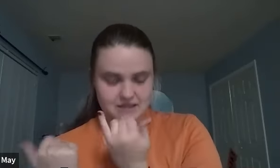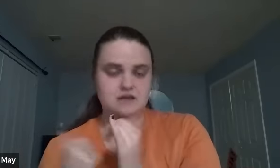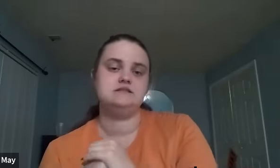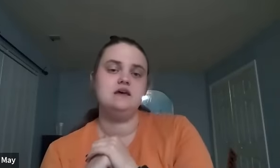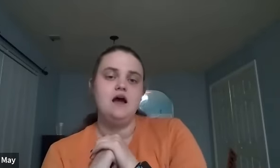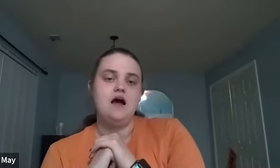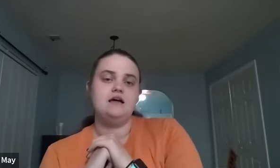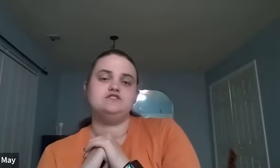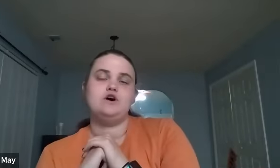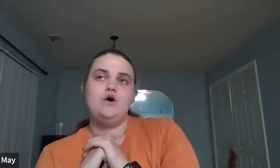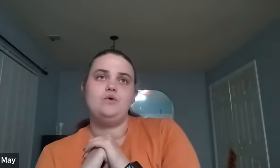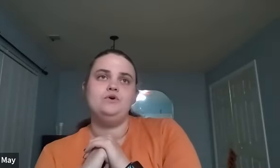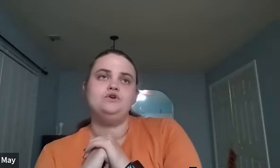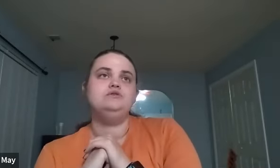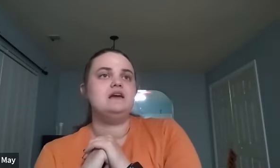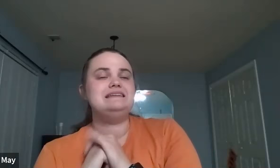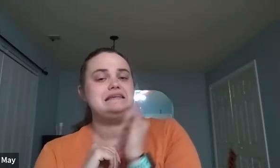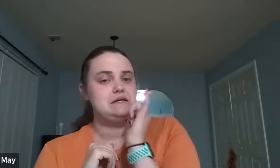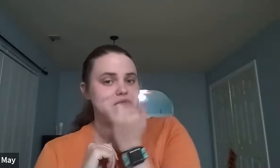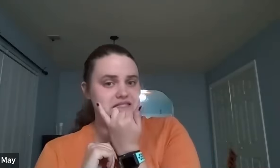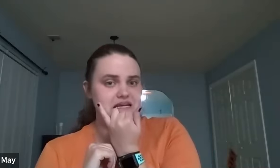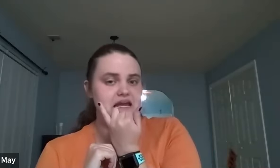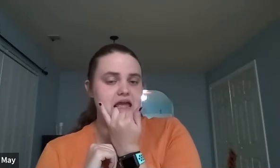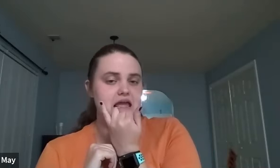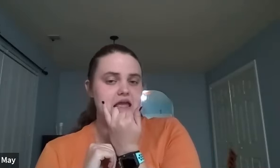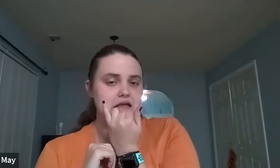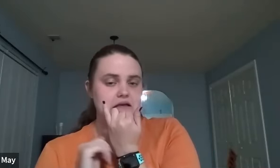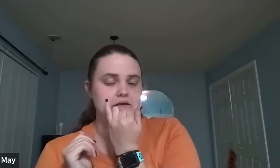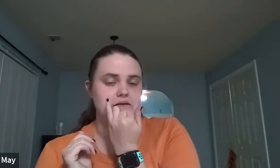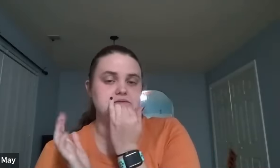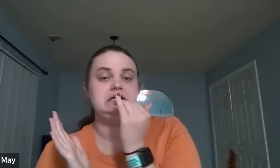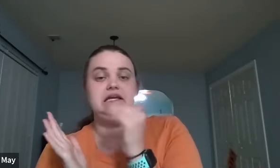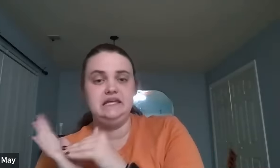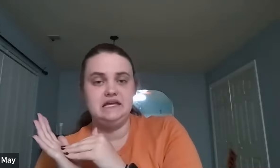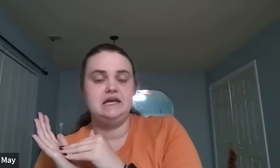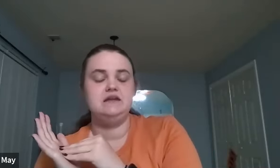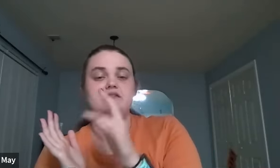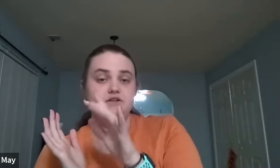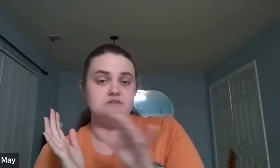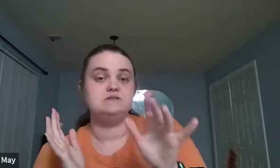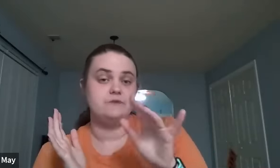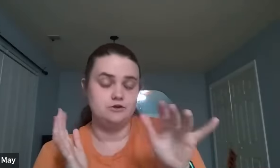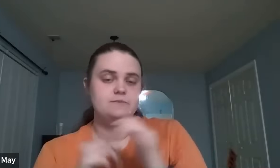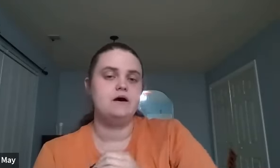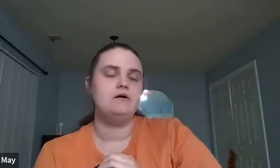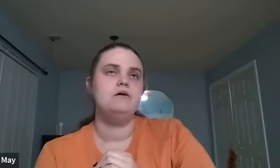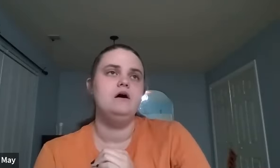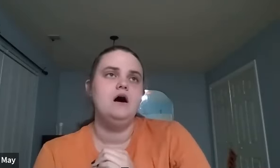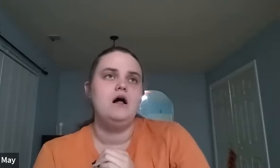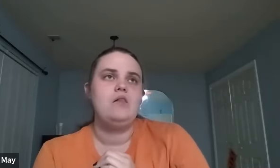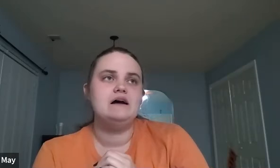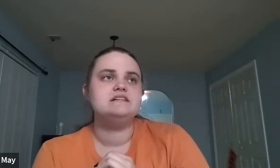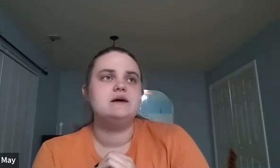Yes. And so you can say mistake again, and then you can finger spell. A lot of times,